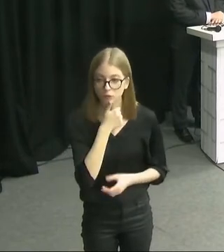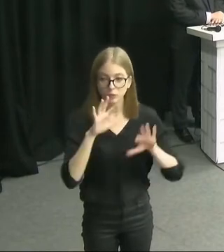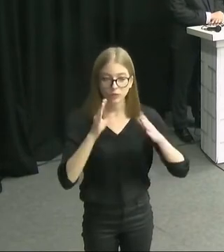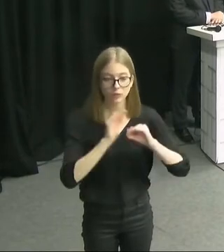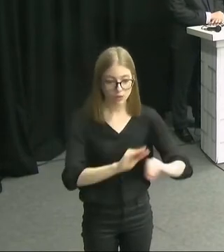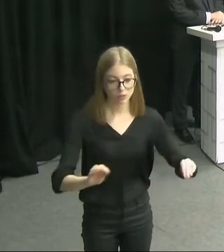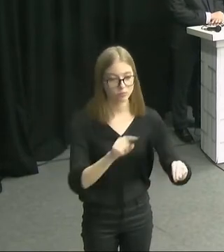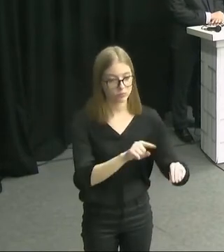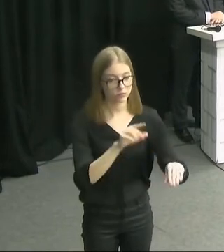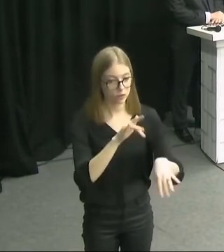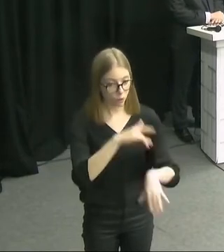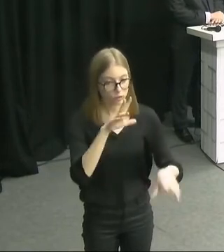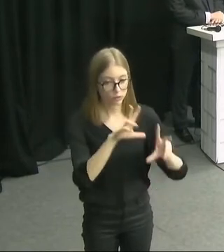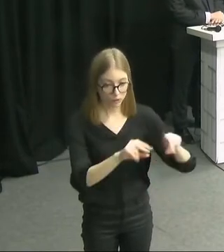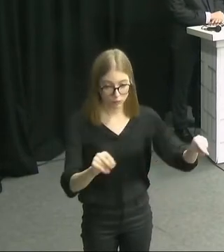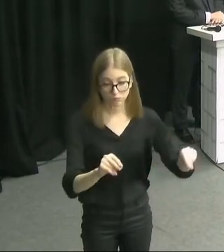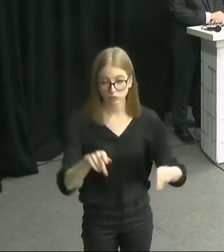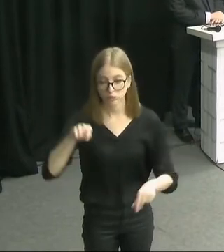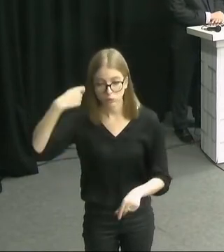students will be happy when lecturers are happy.